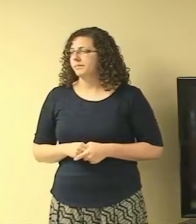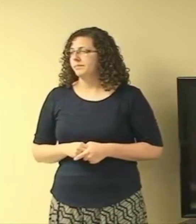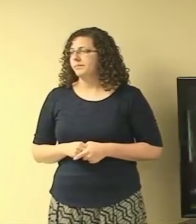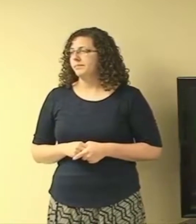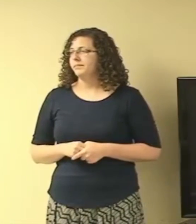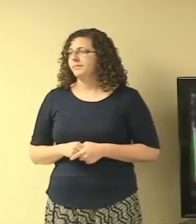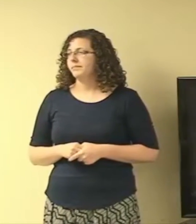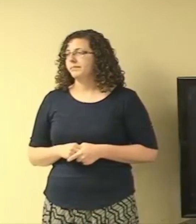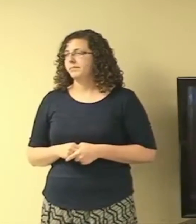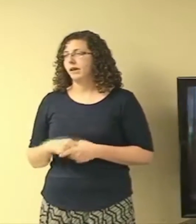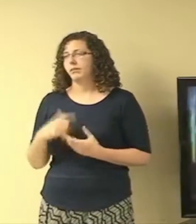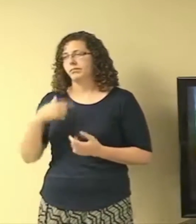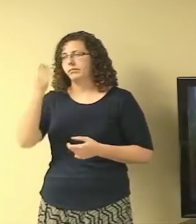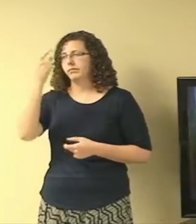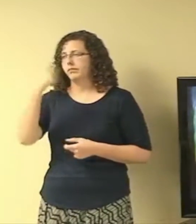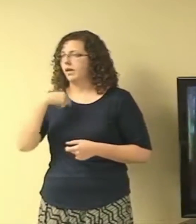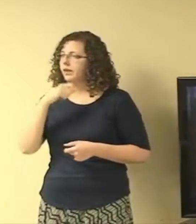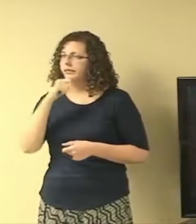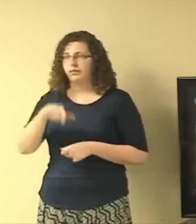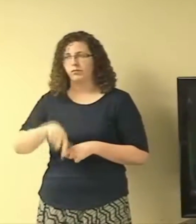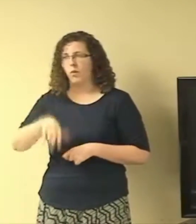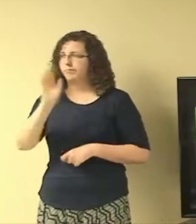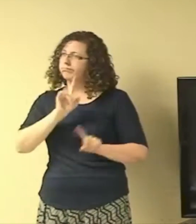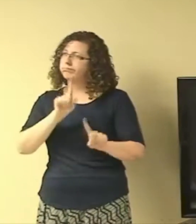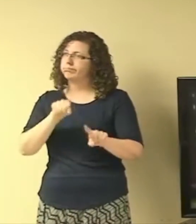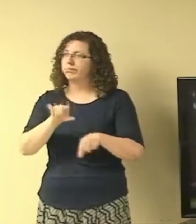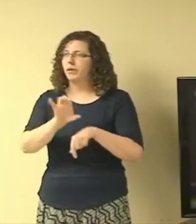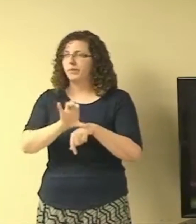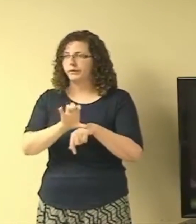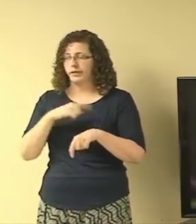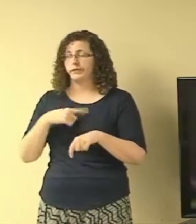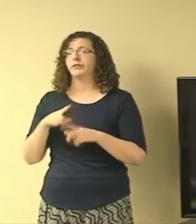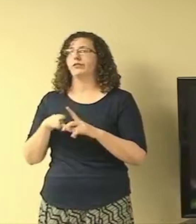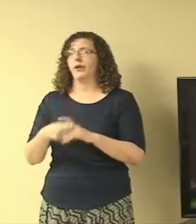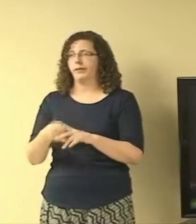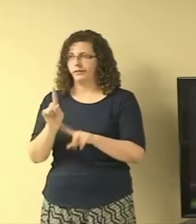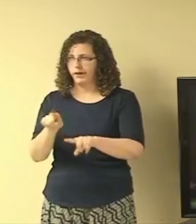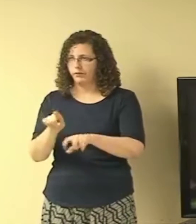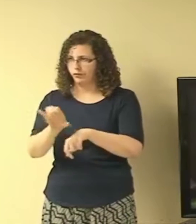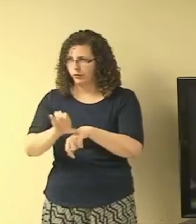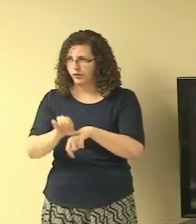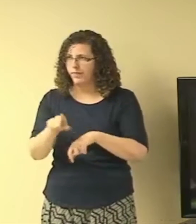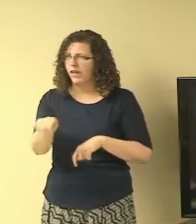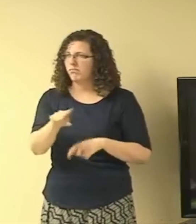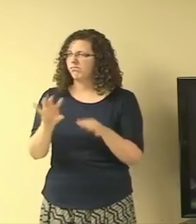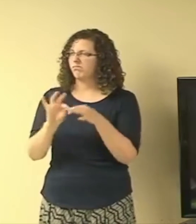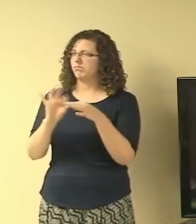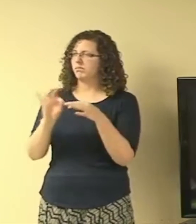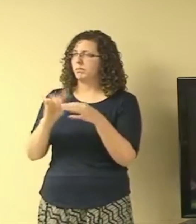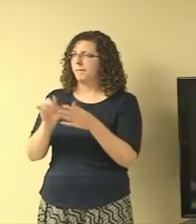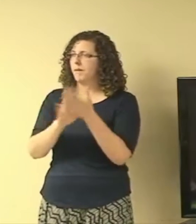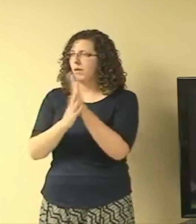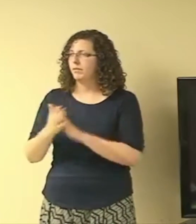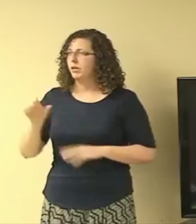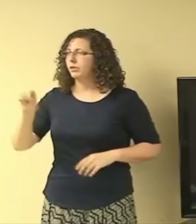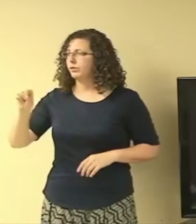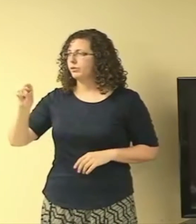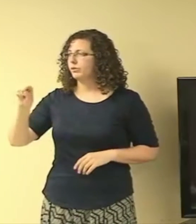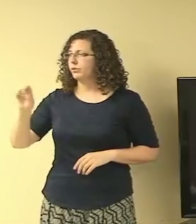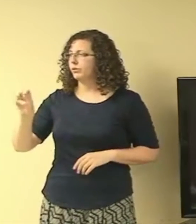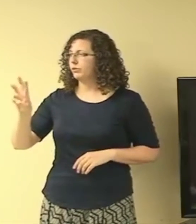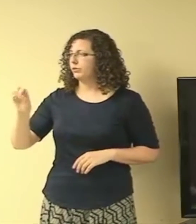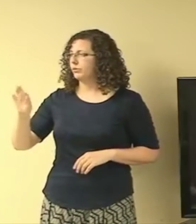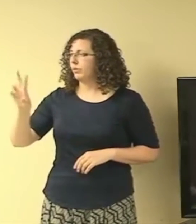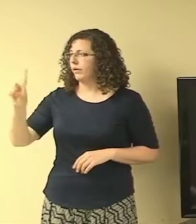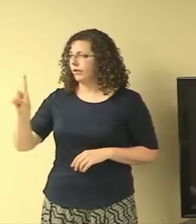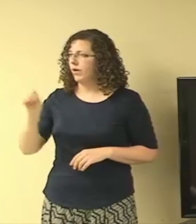Now, I didn't grow up in church, and I started going to church, and they started saying things like, you need to be a steward of your money. Well, what's that? What's a steward?